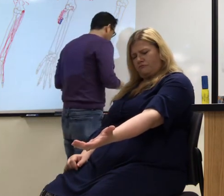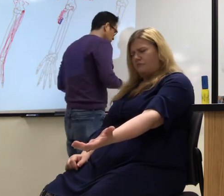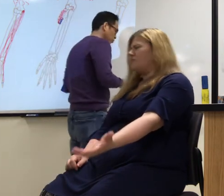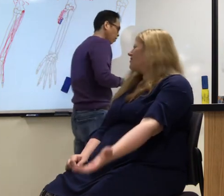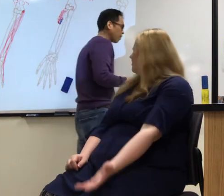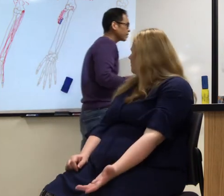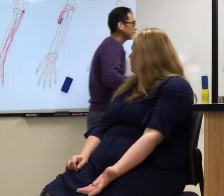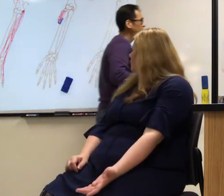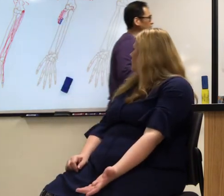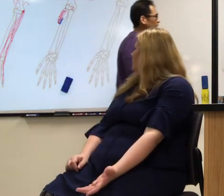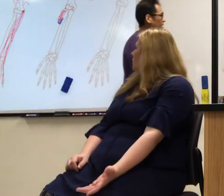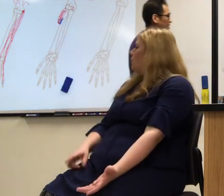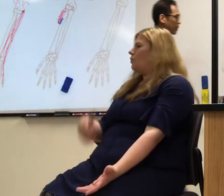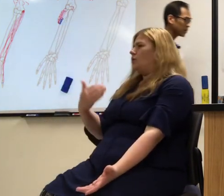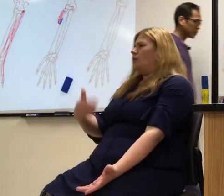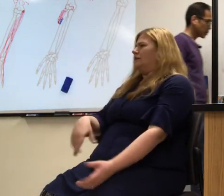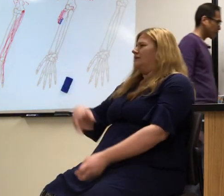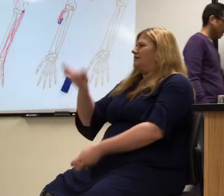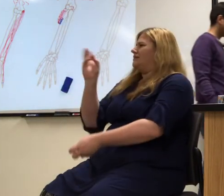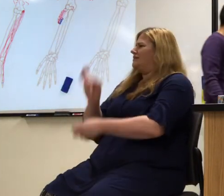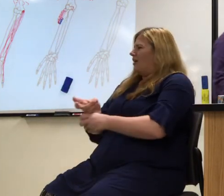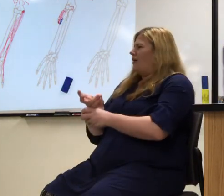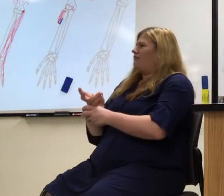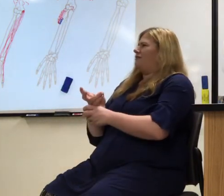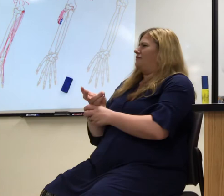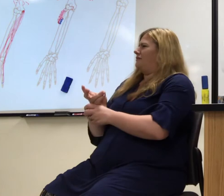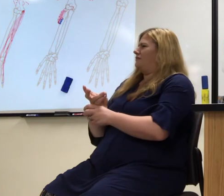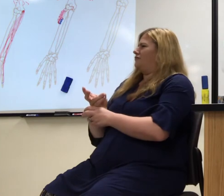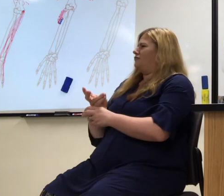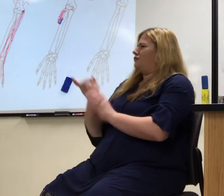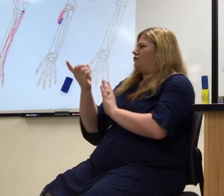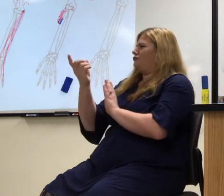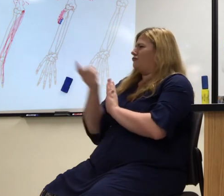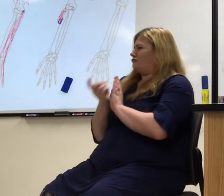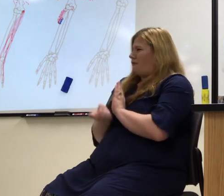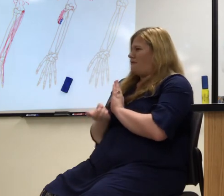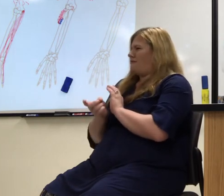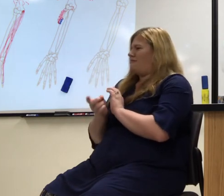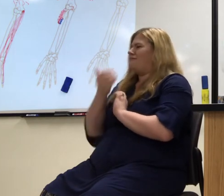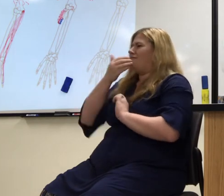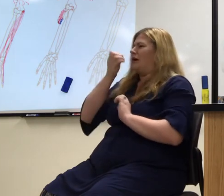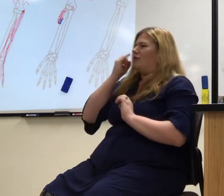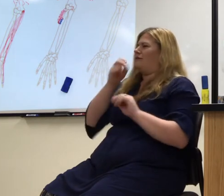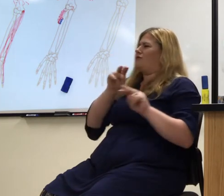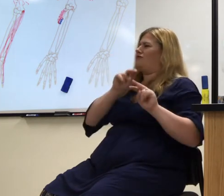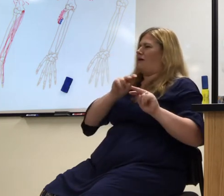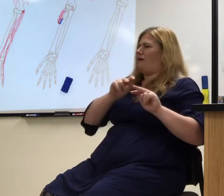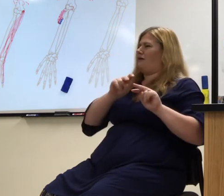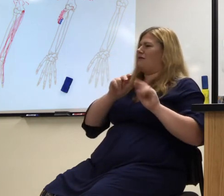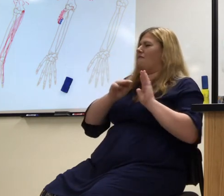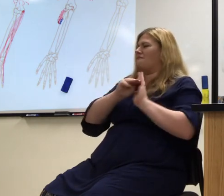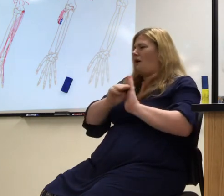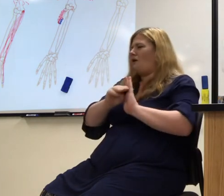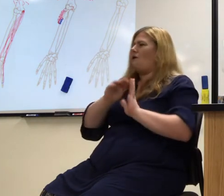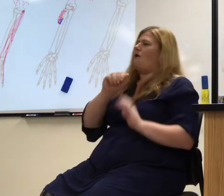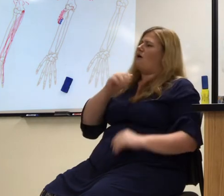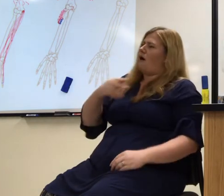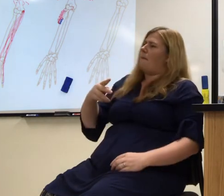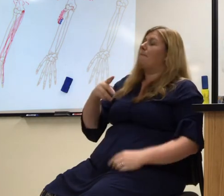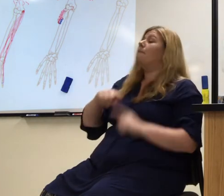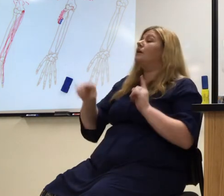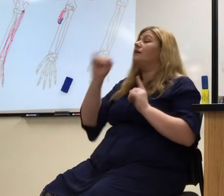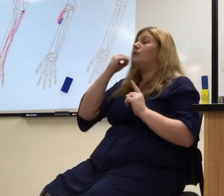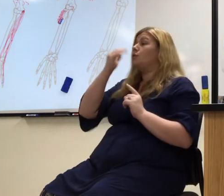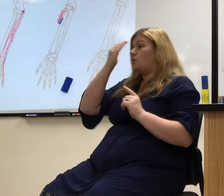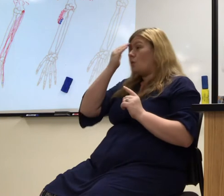That's a tough one to draw. It's better just to look at it on the models and on apps. But if you know where it originates, and you